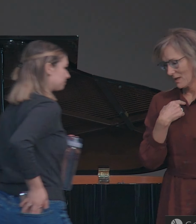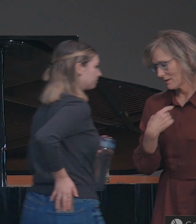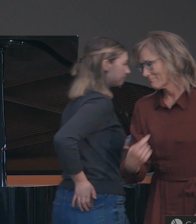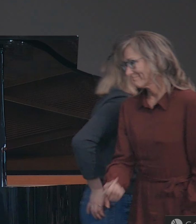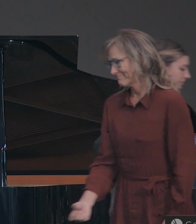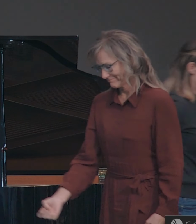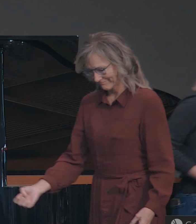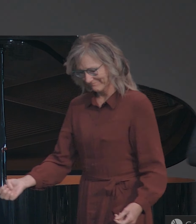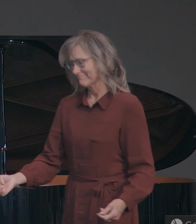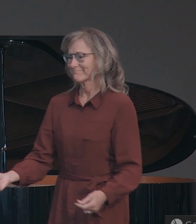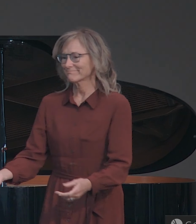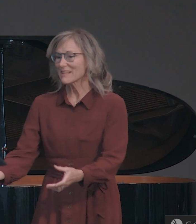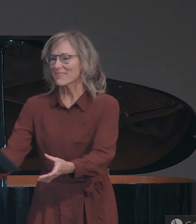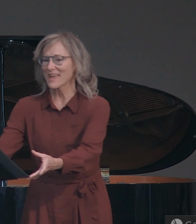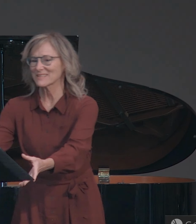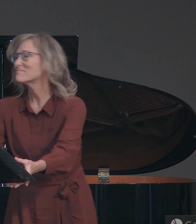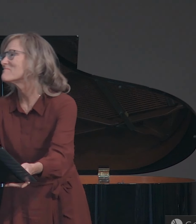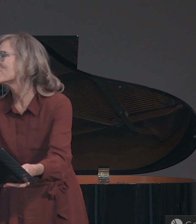Stand with me and sing.